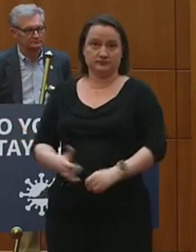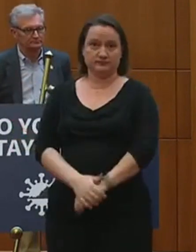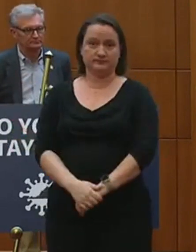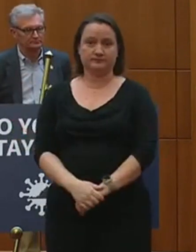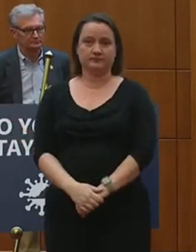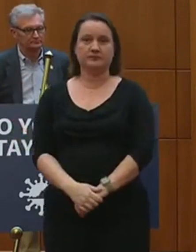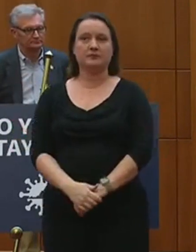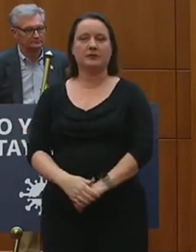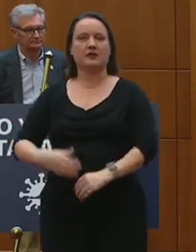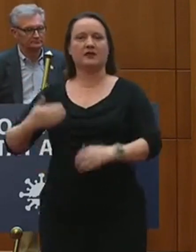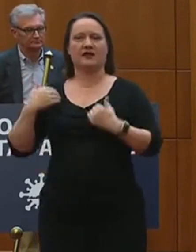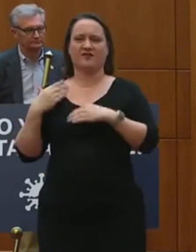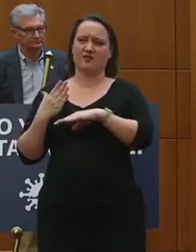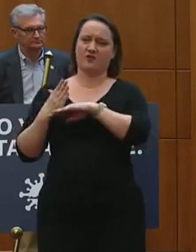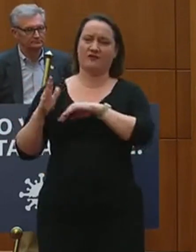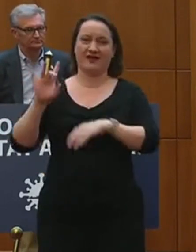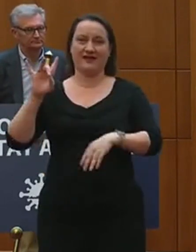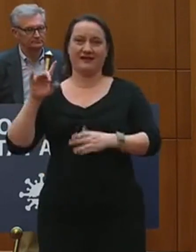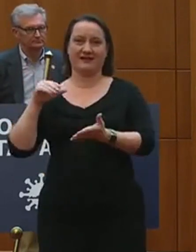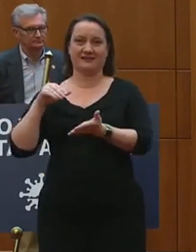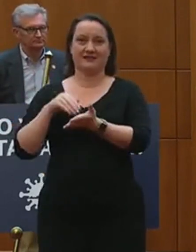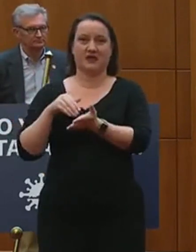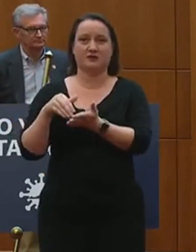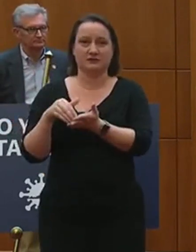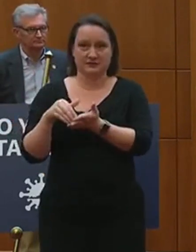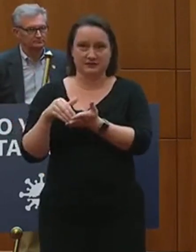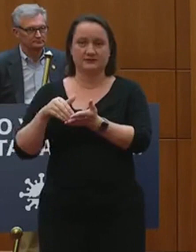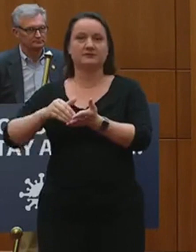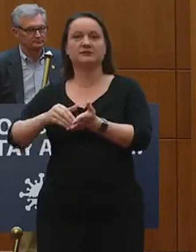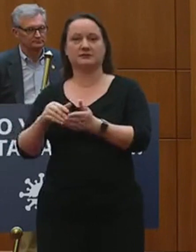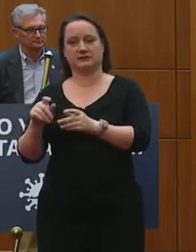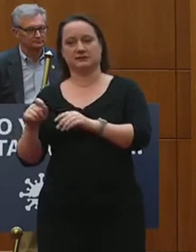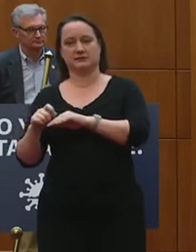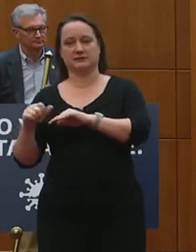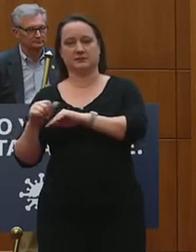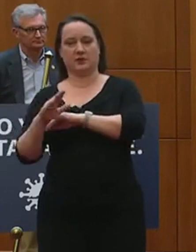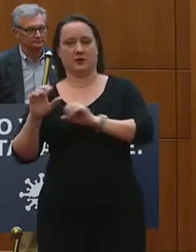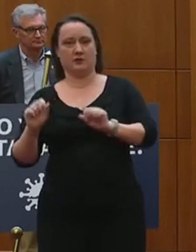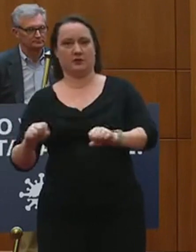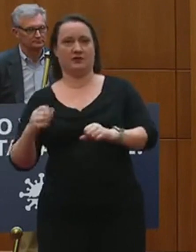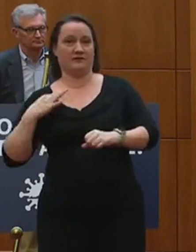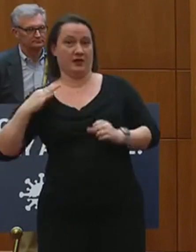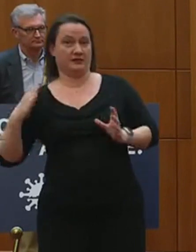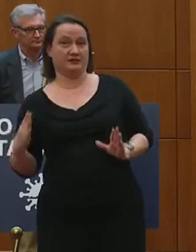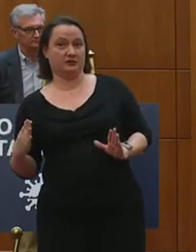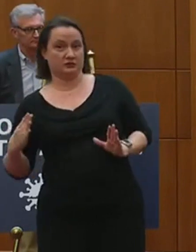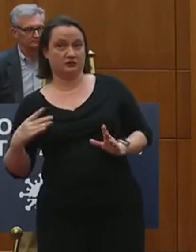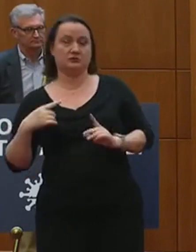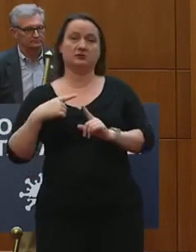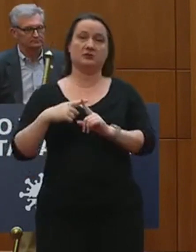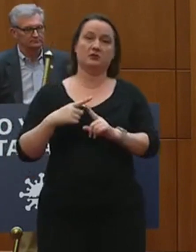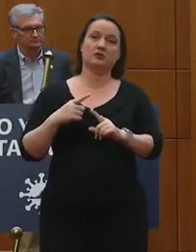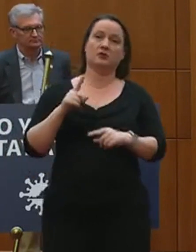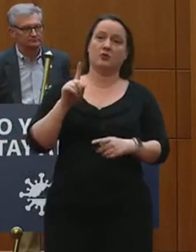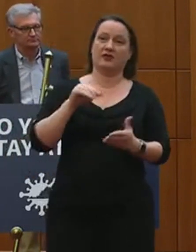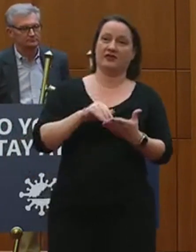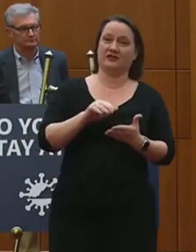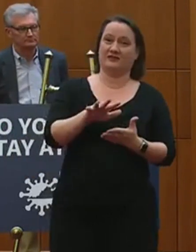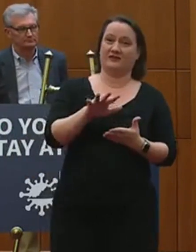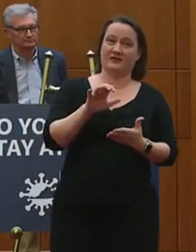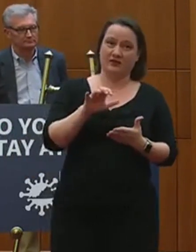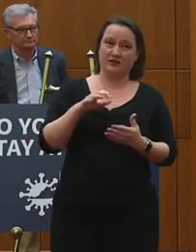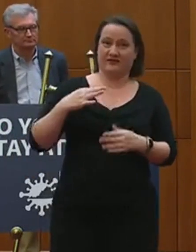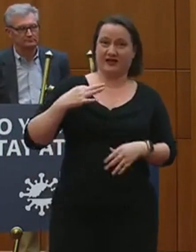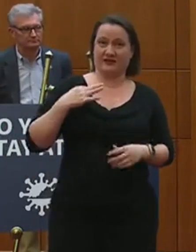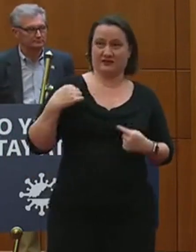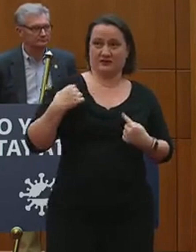We have more than 8,000 deployable volunteers, and more than 1,500 volunteered just in